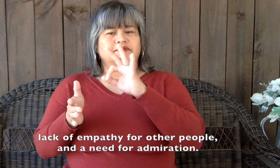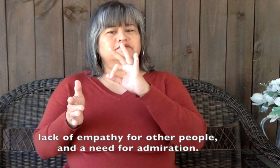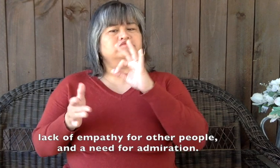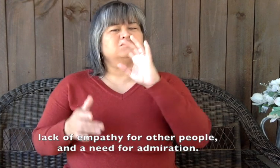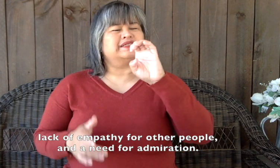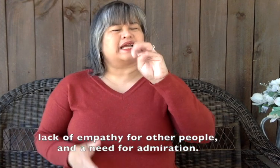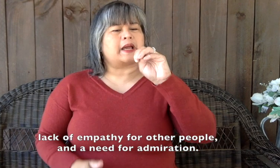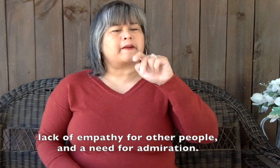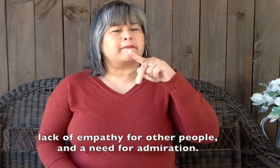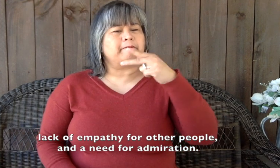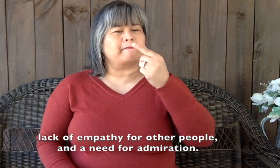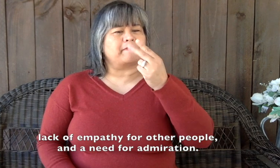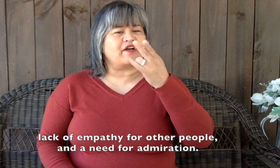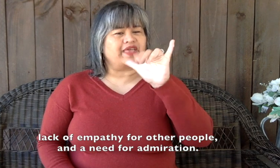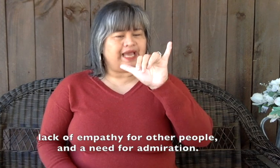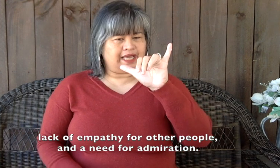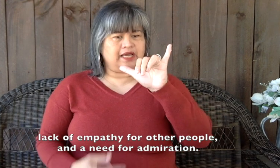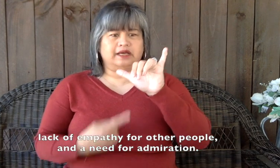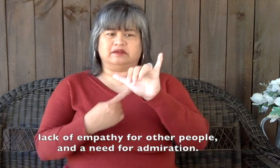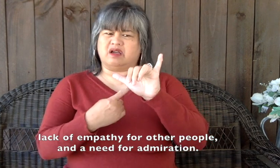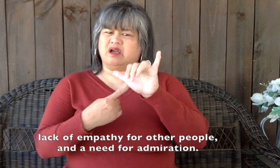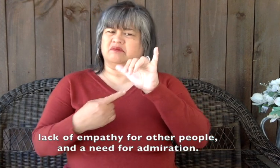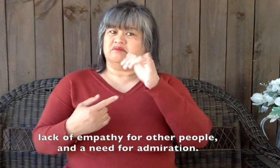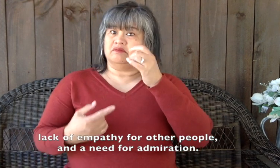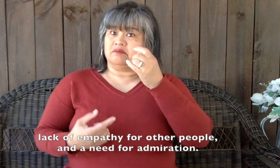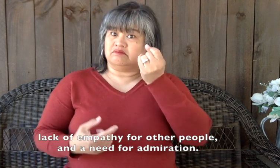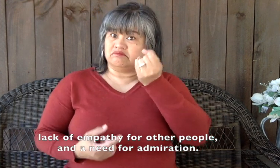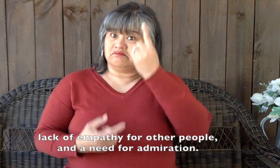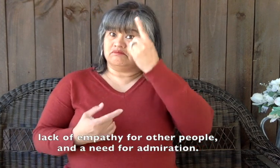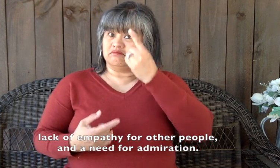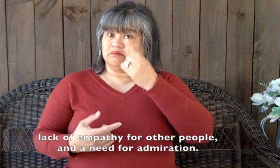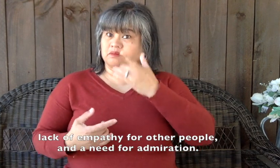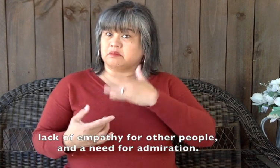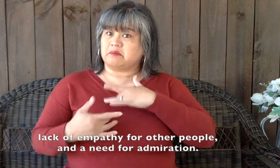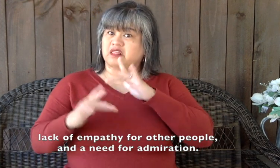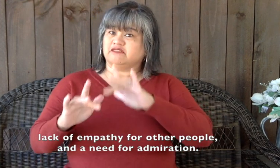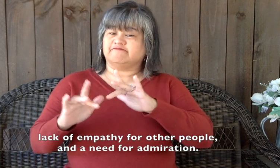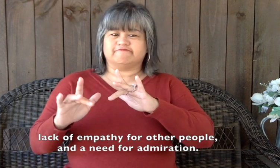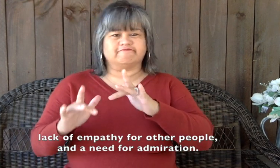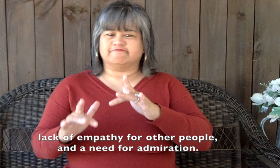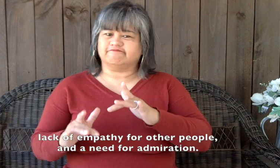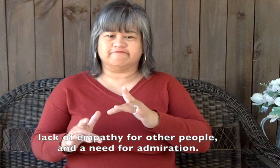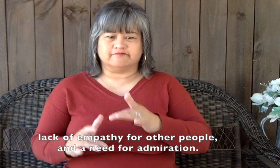lack of empathy for other people, and the need for admiration.